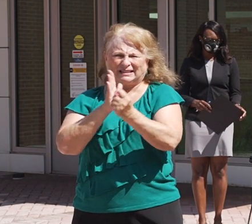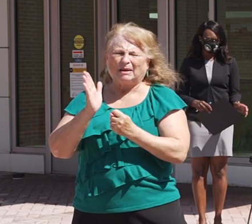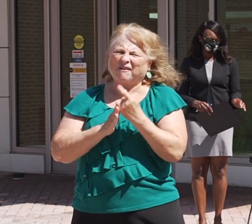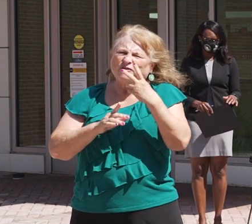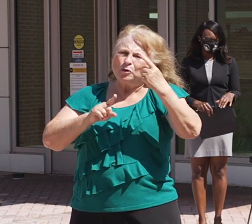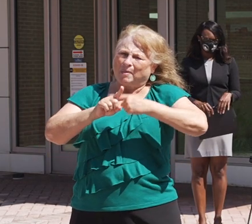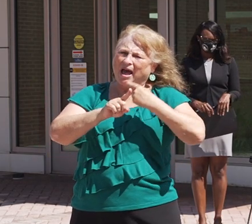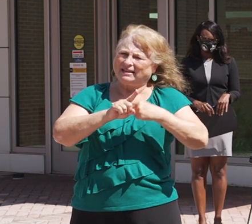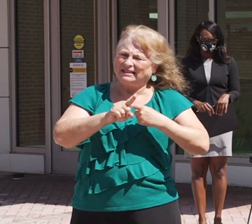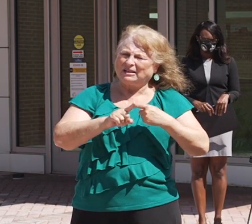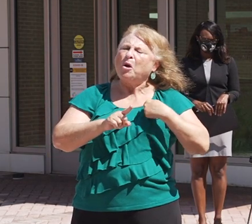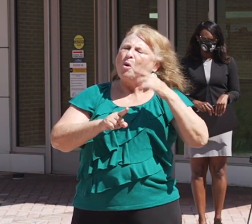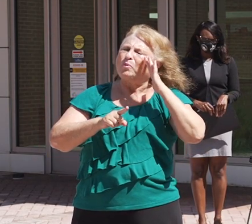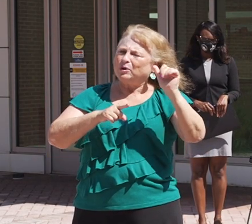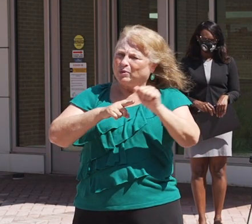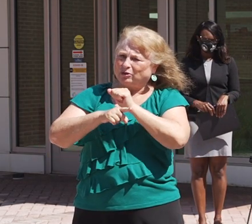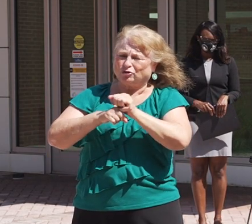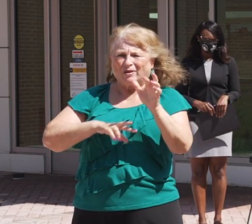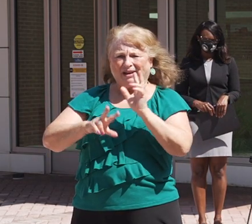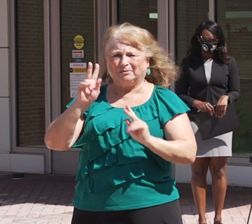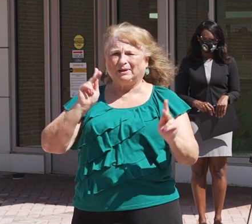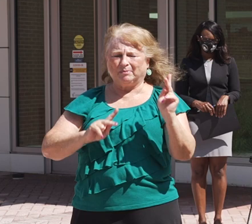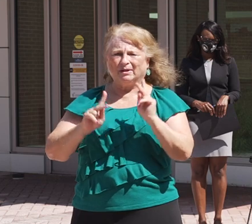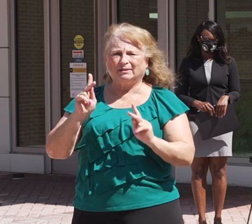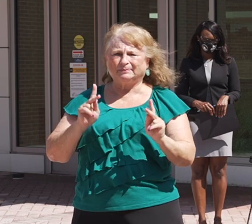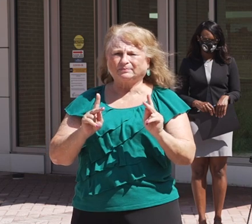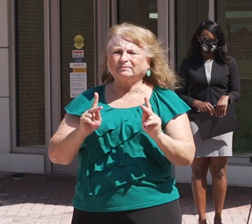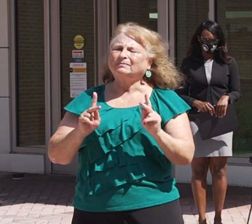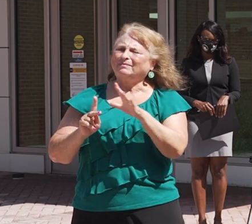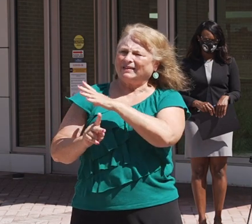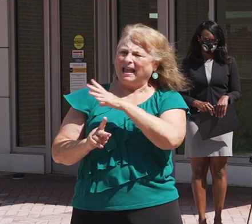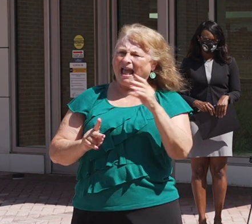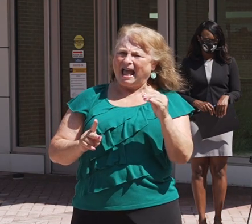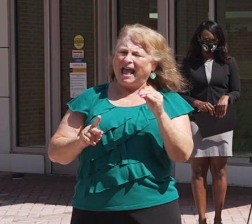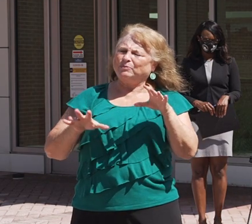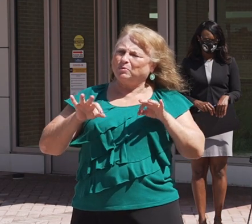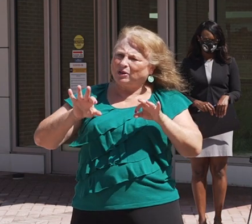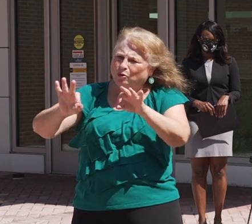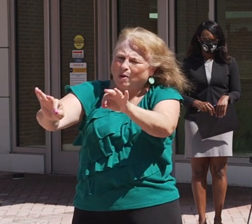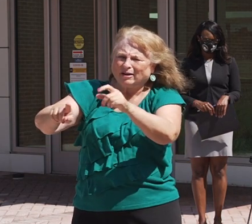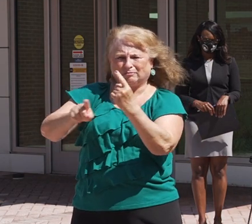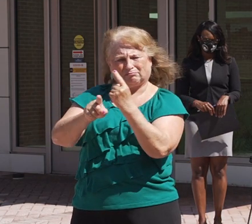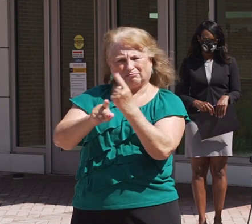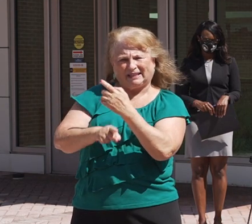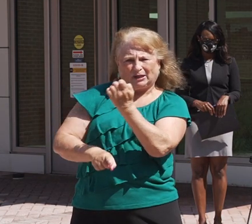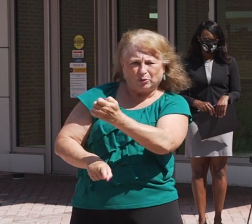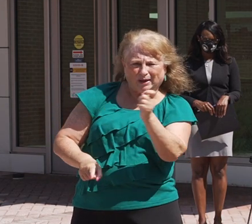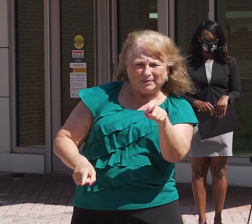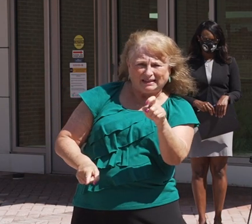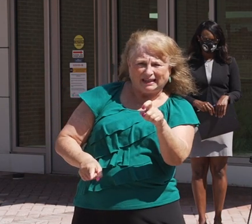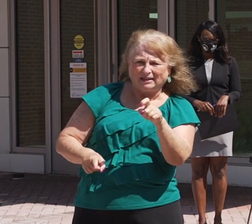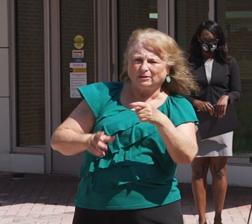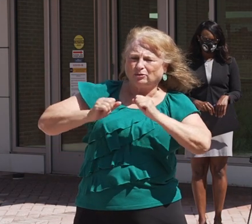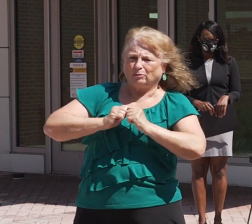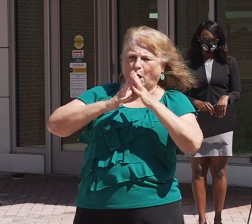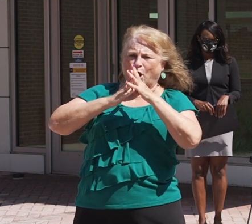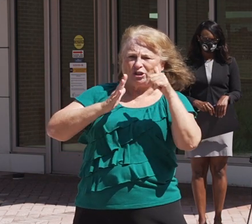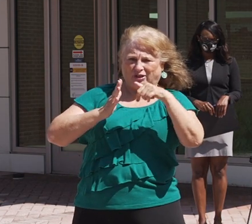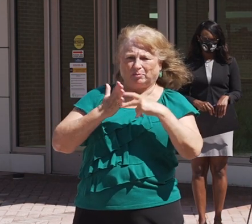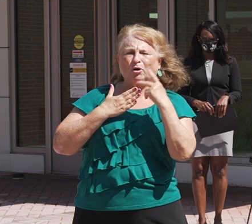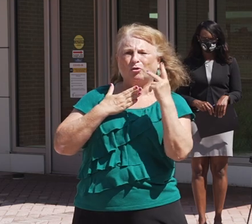few months, we'll be training personnel as well as acquiring the equipment needed to launch this